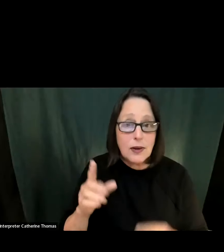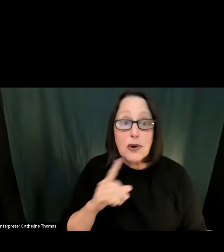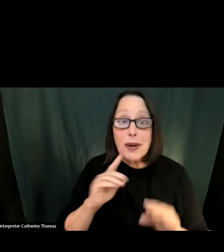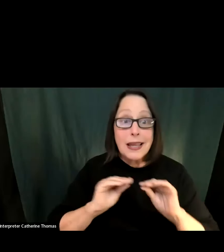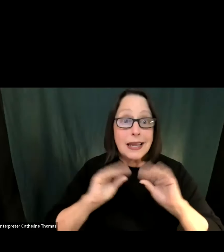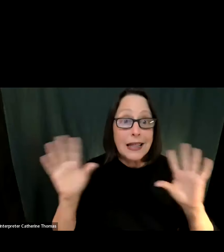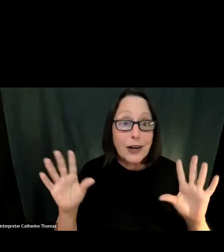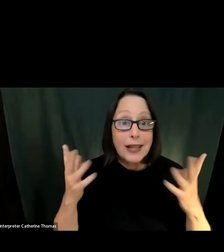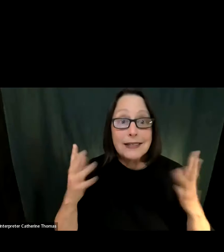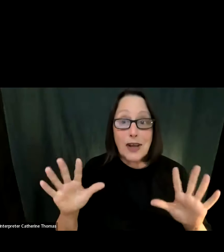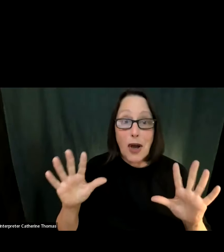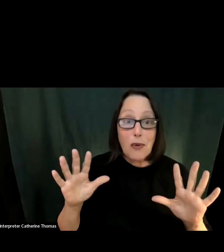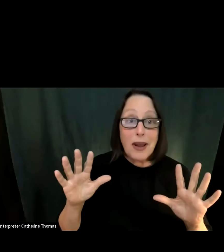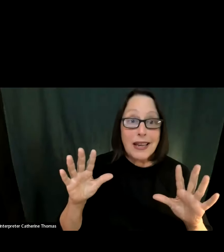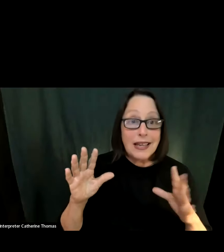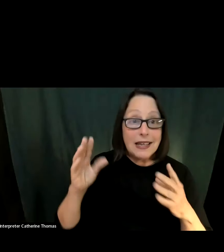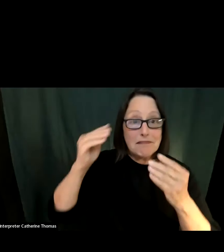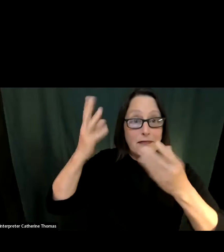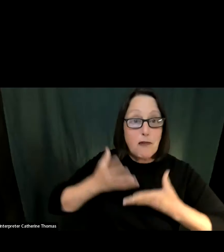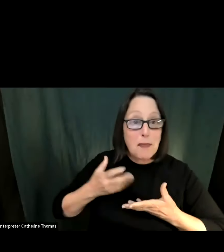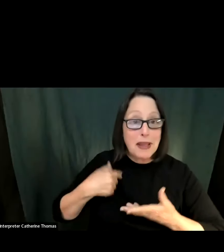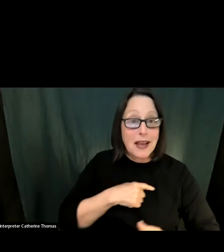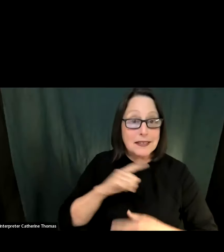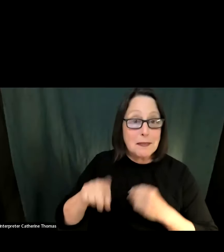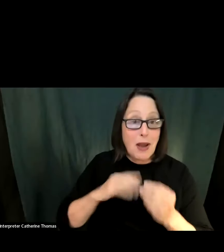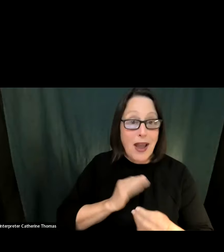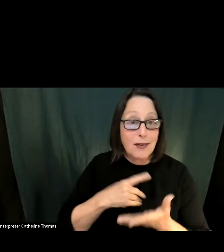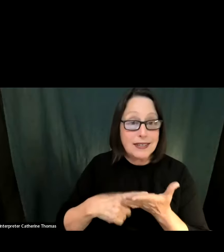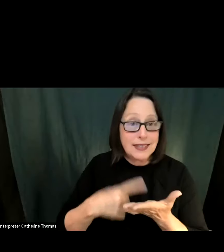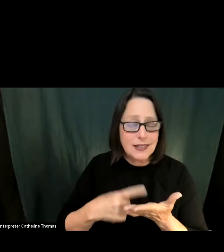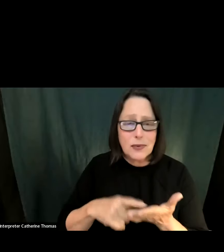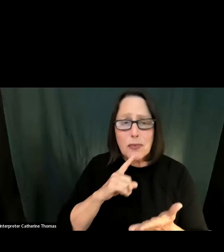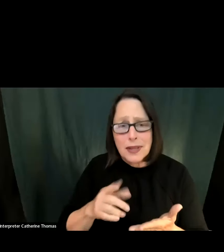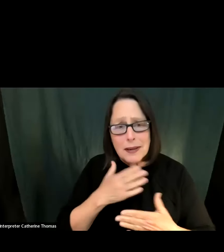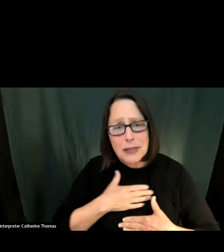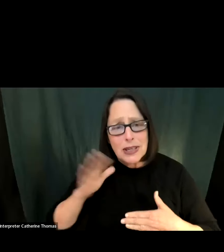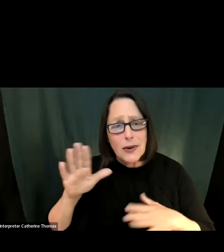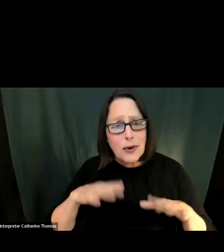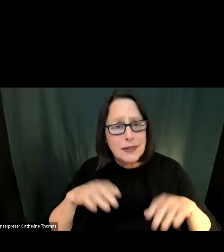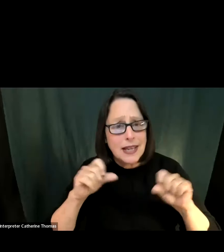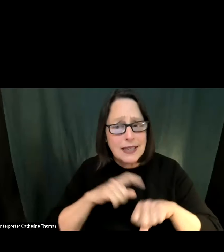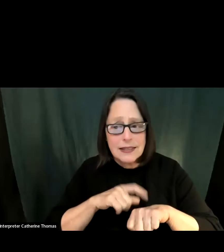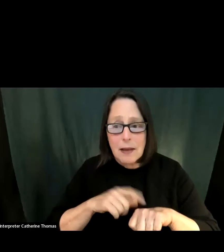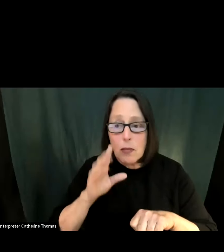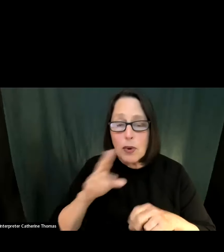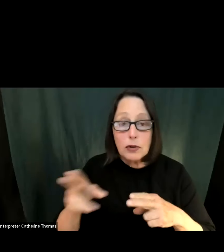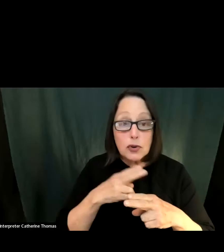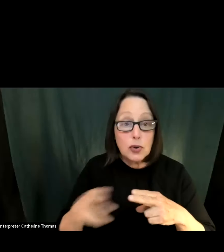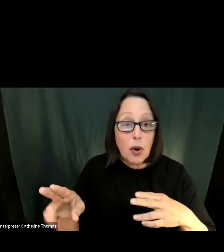already informing our discussion even before we've started it. So really appreciate the time you took. We're going to take a short